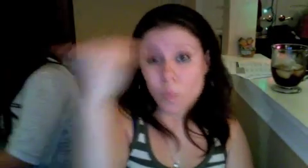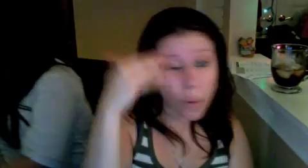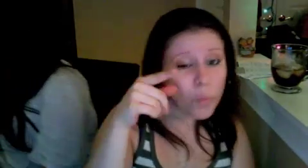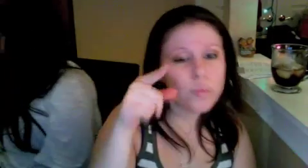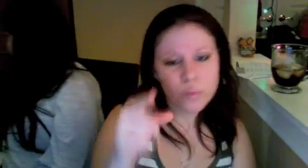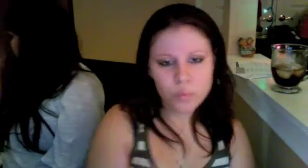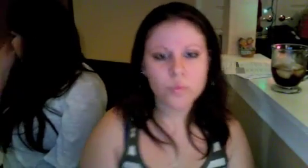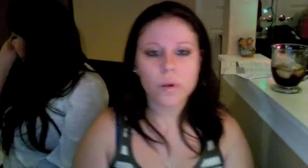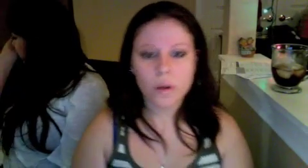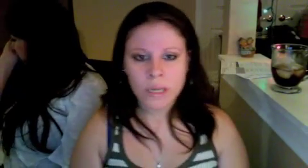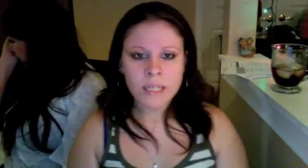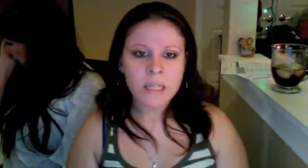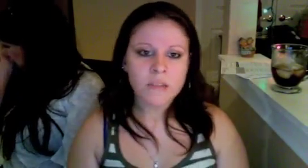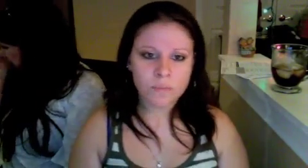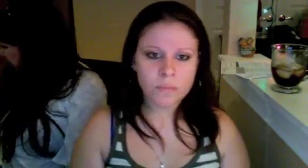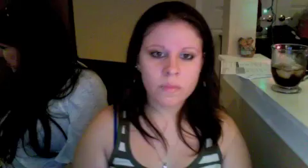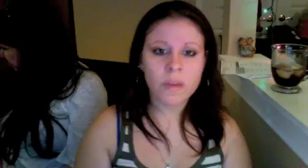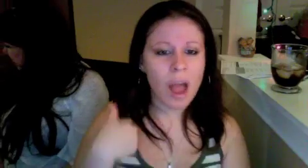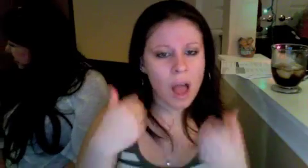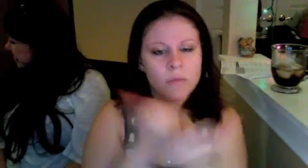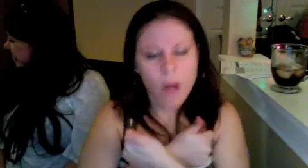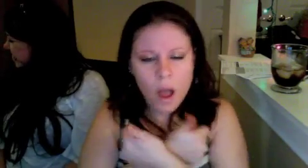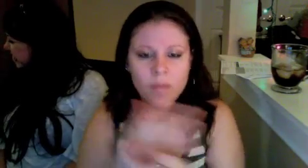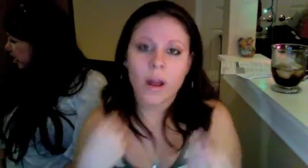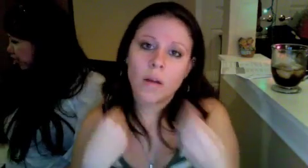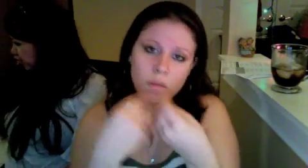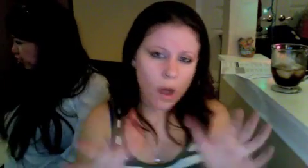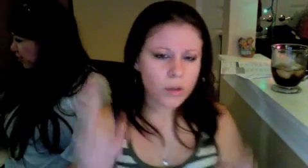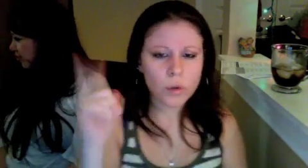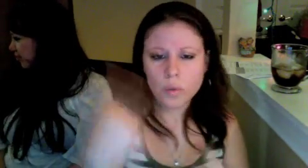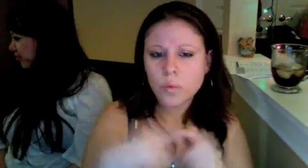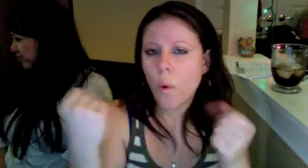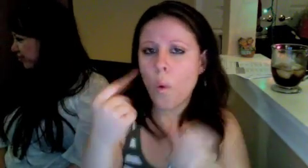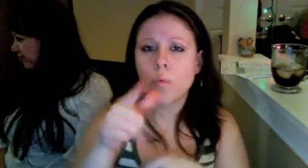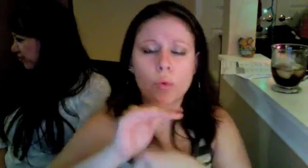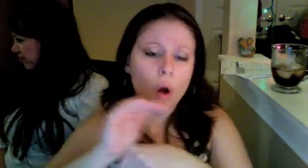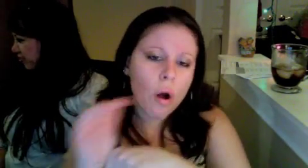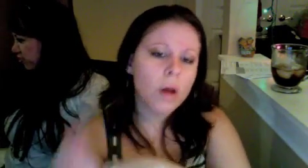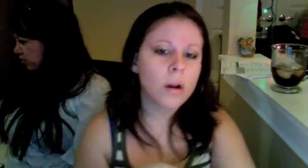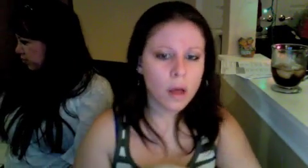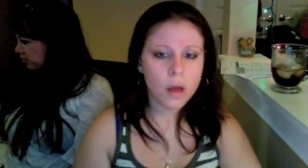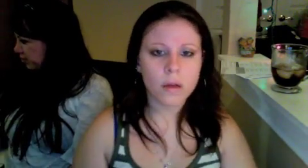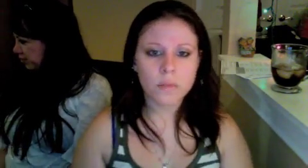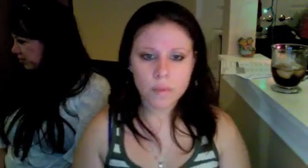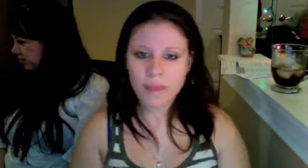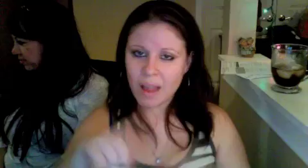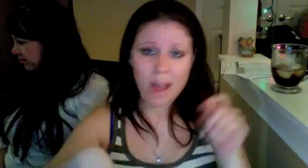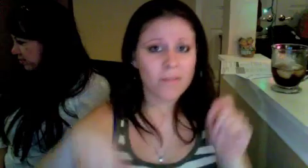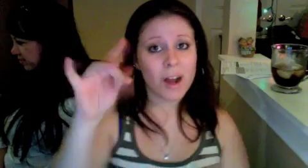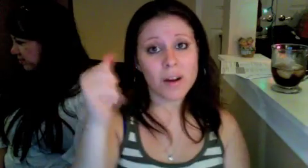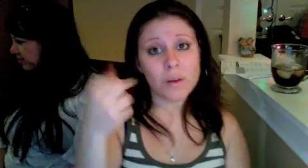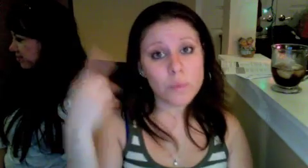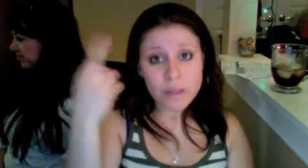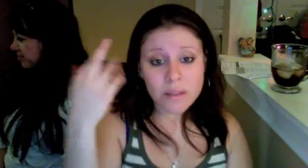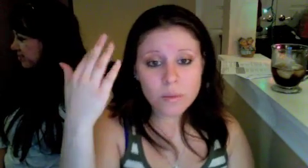It's just to make you love and lost you, hold you all night. Can't find a reason